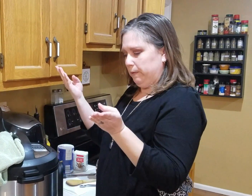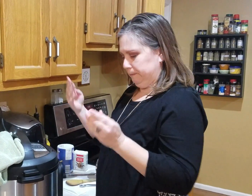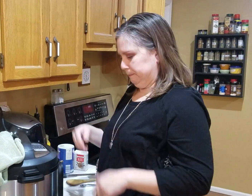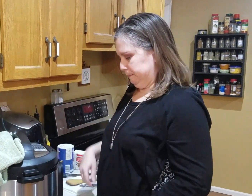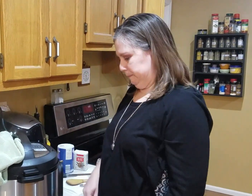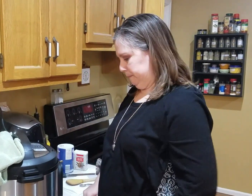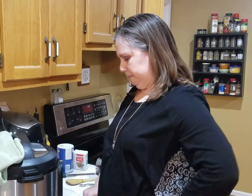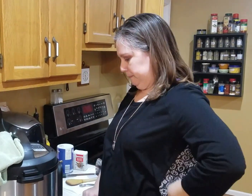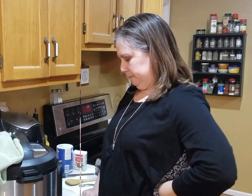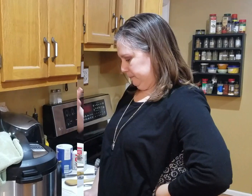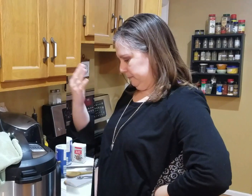And then I'll be able to open it.